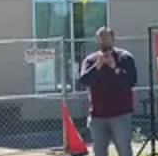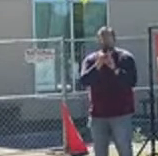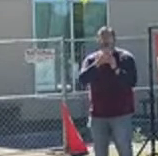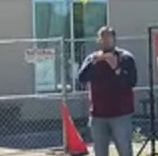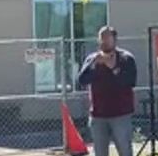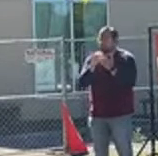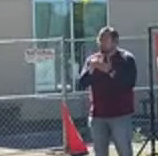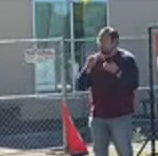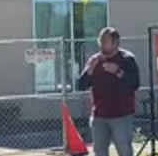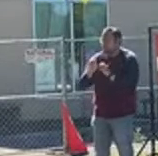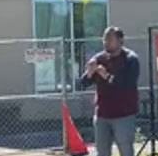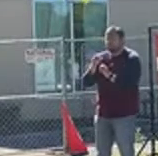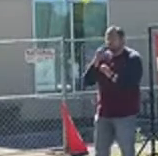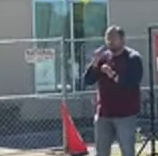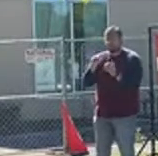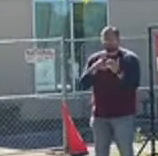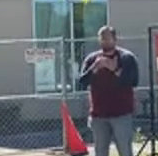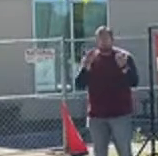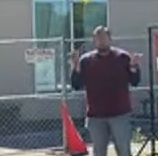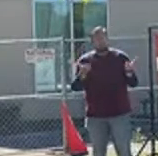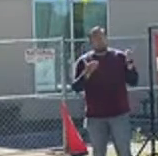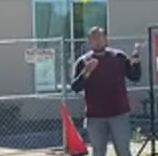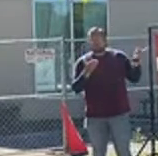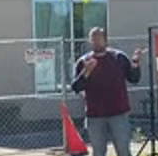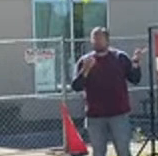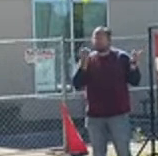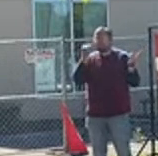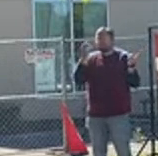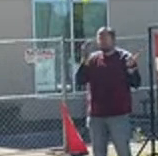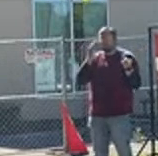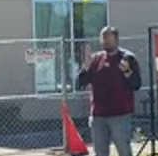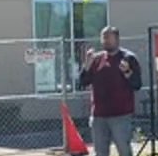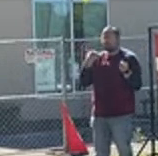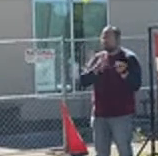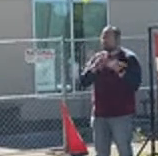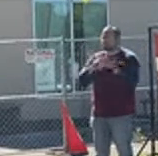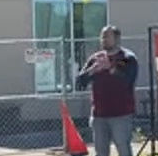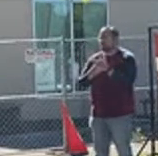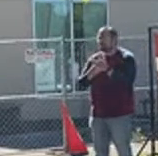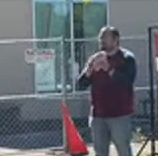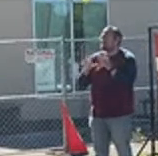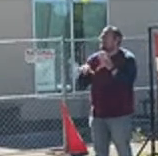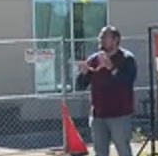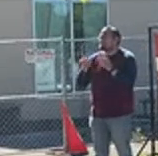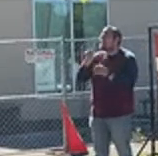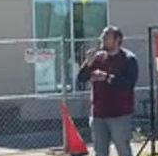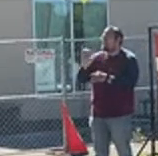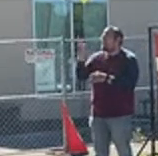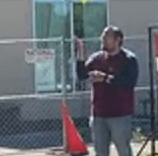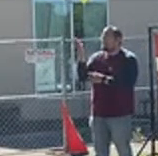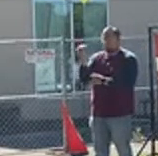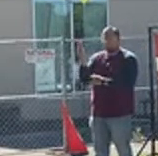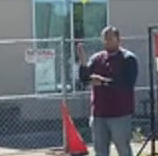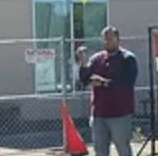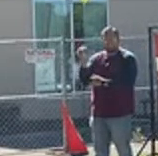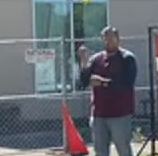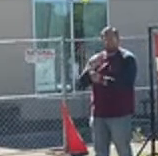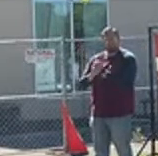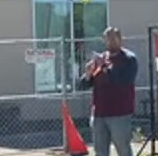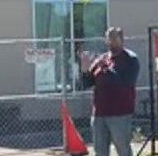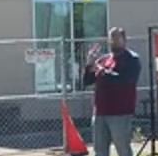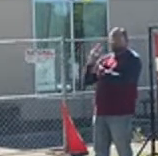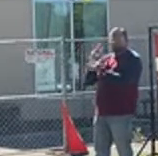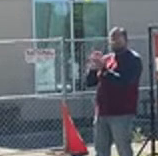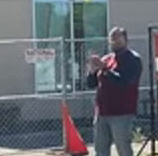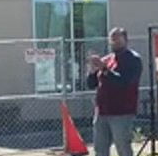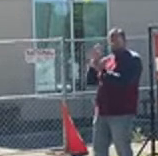where we are. For those of you who don't know, you start this process, we started in about 2014. So it gives you a sense